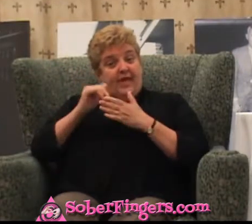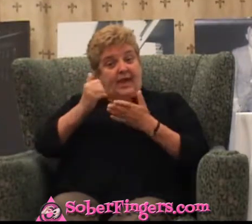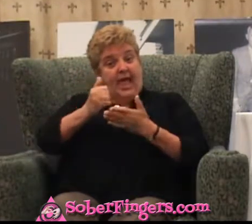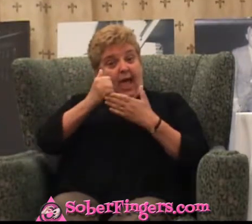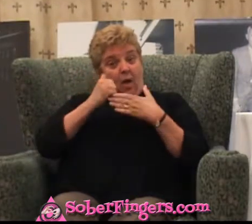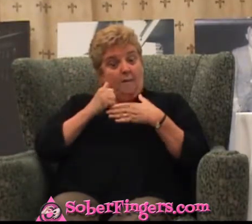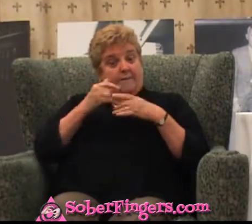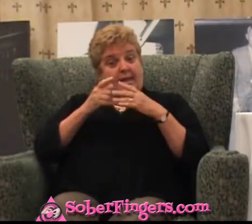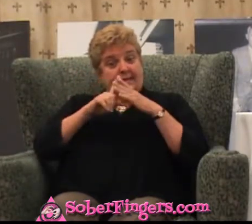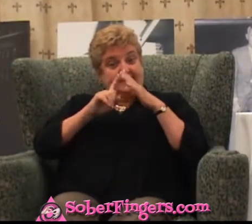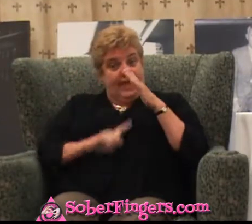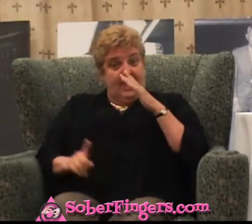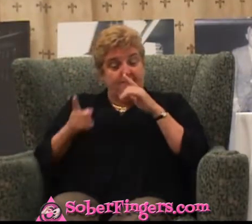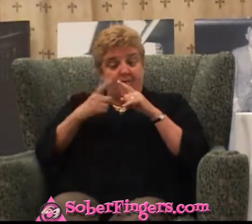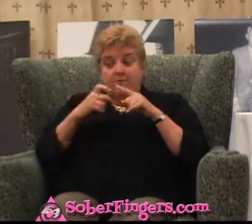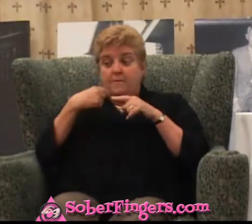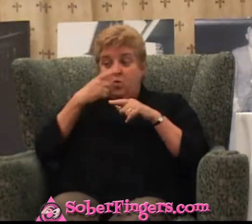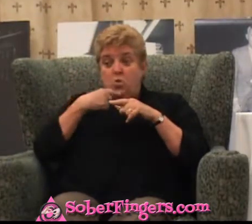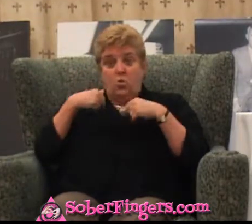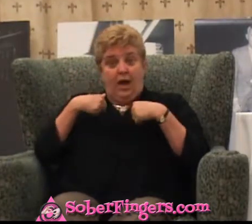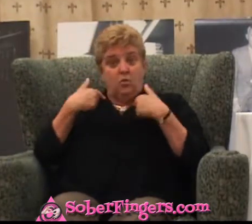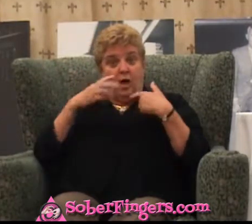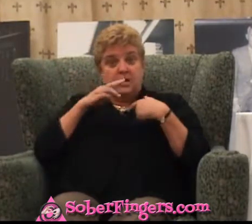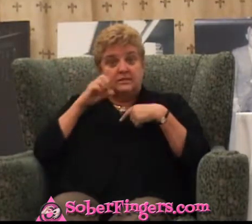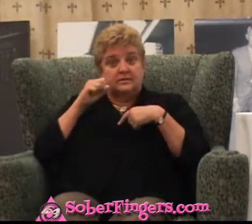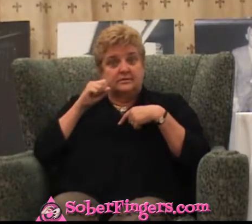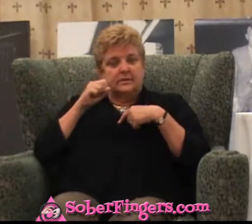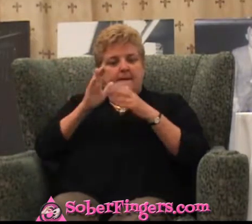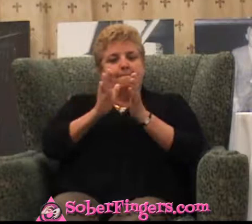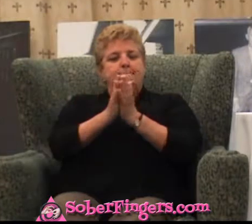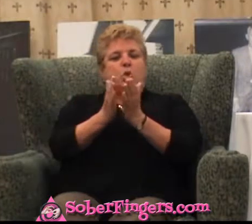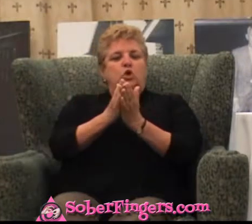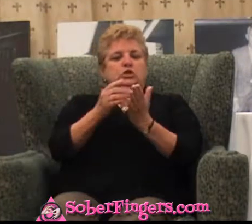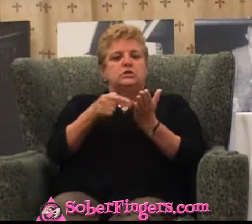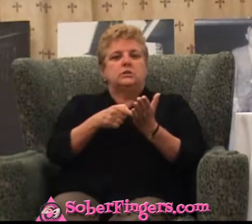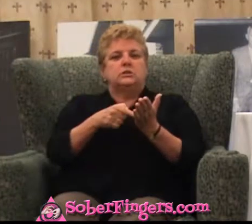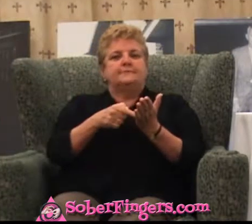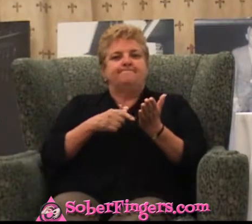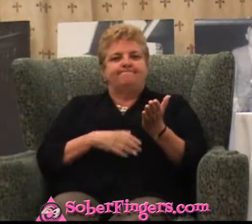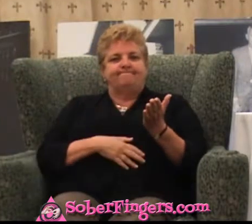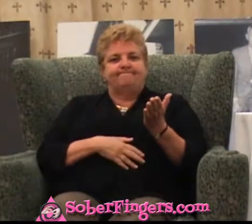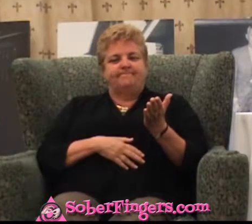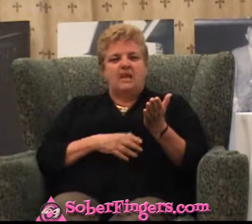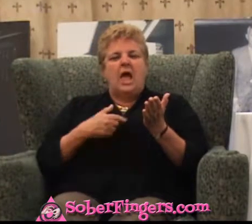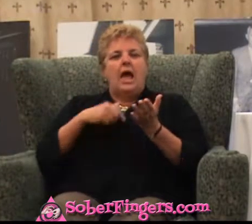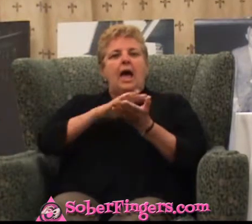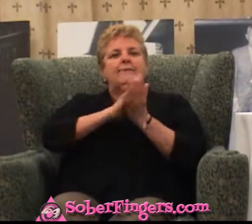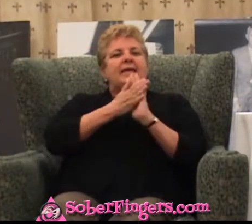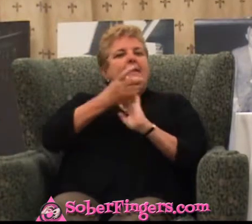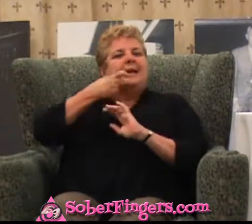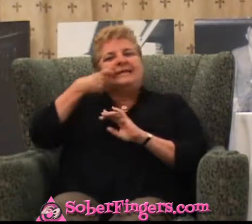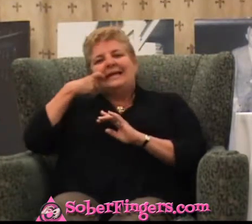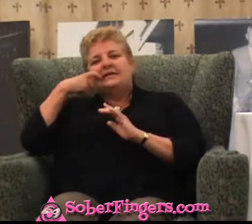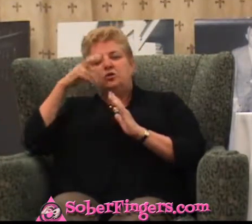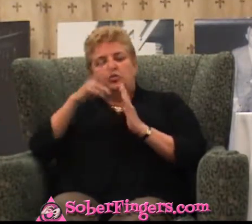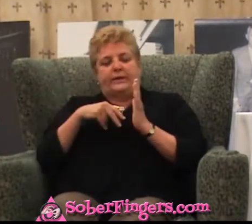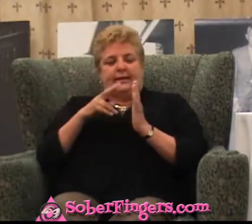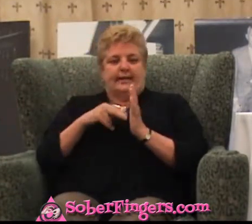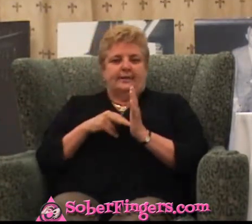and where and what I was were books. I became addicted to reading.